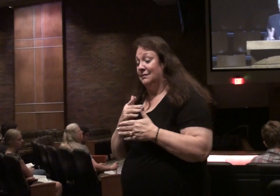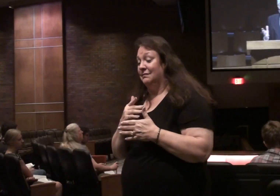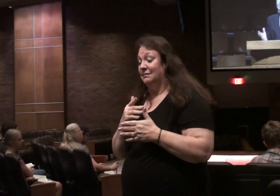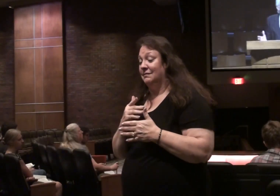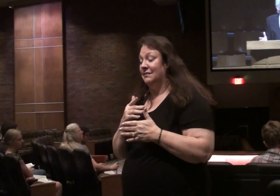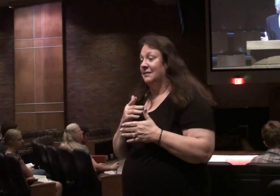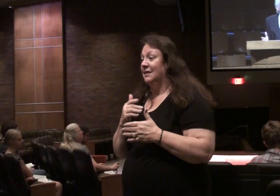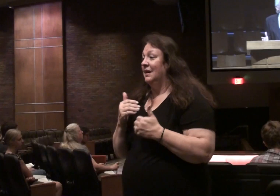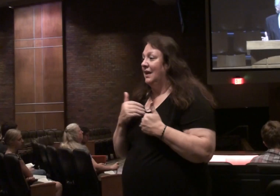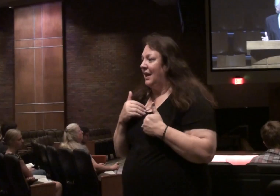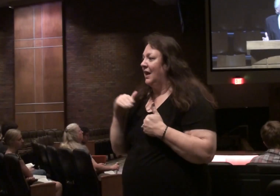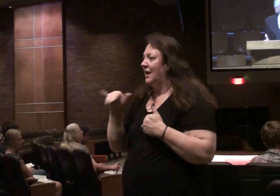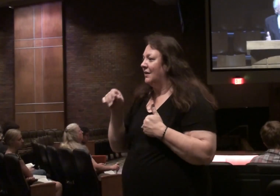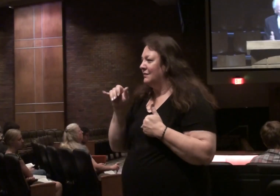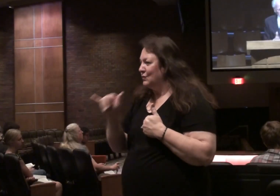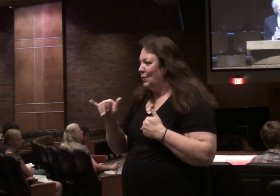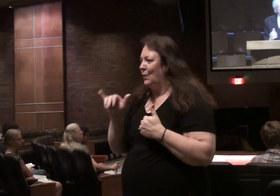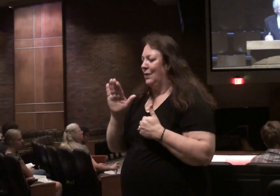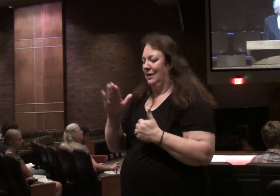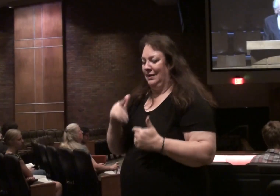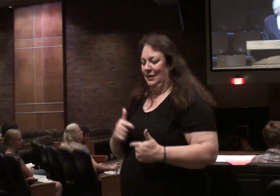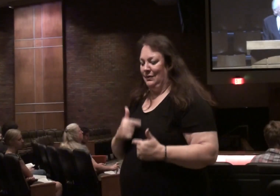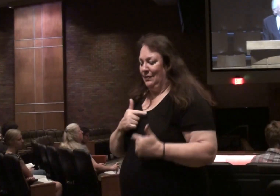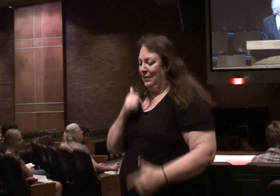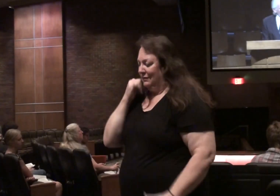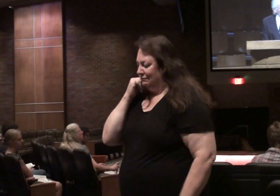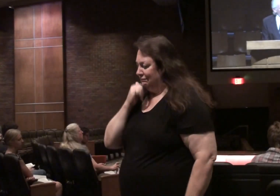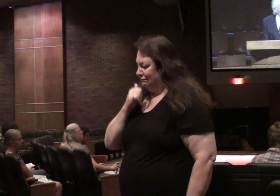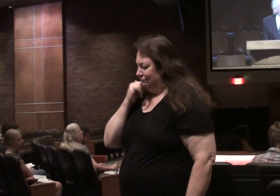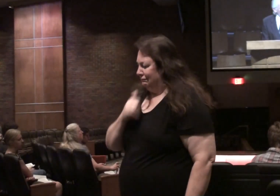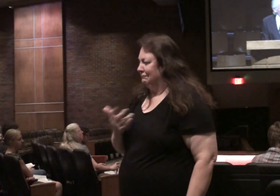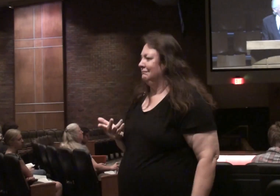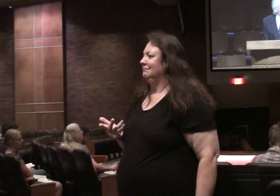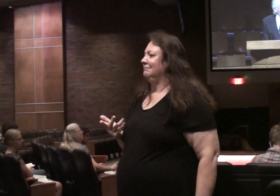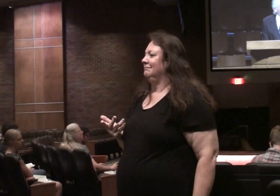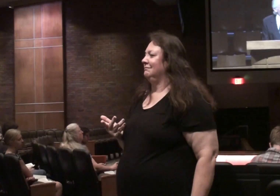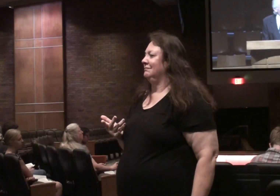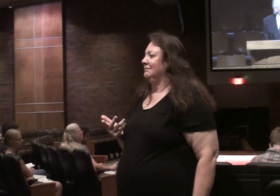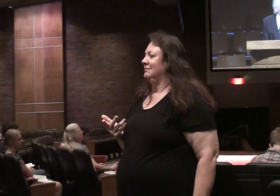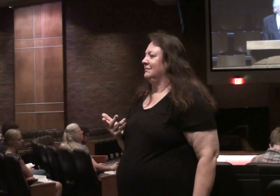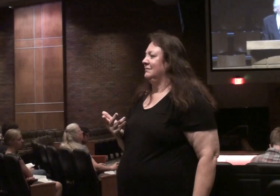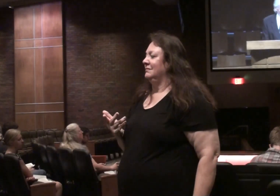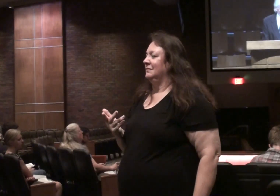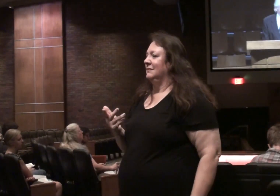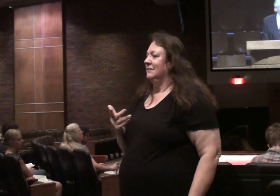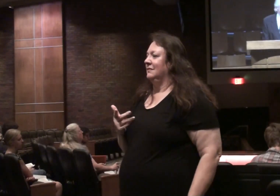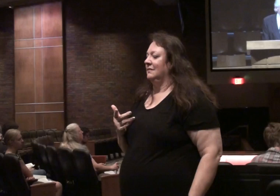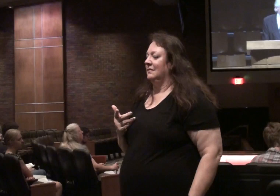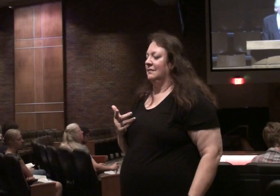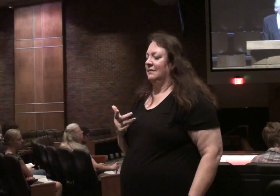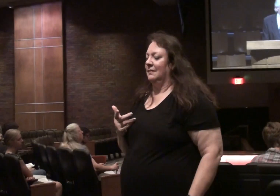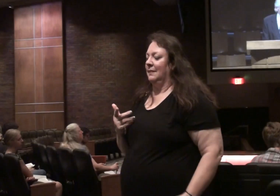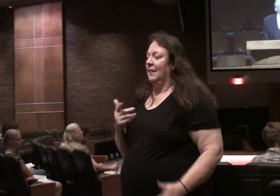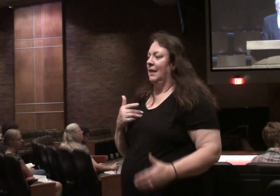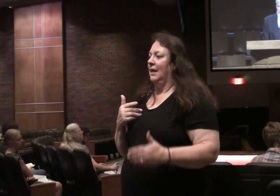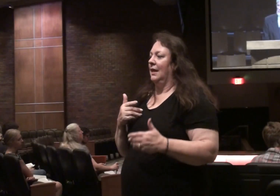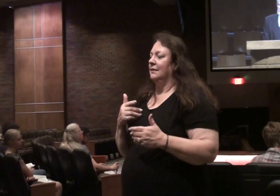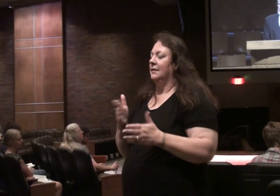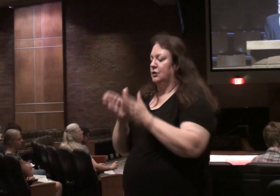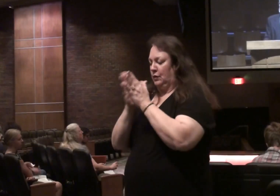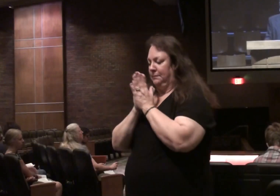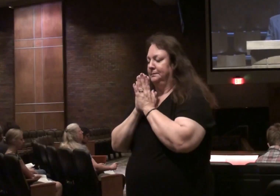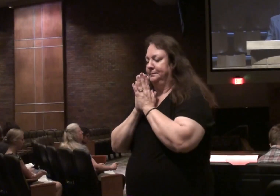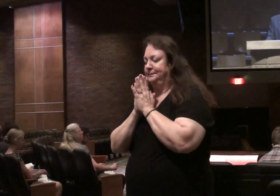Have happiness in the life you live day by day. And sort it all as God gives you wisdom.